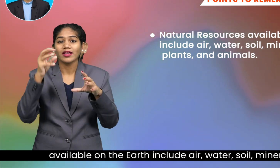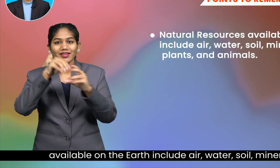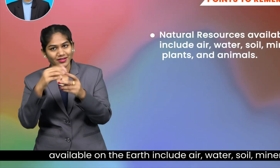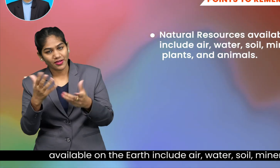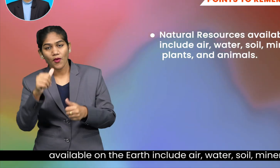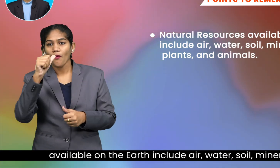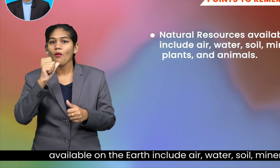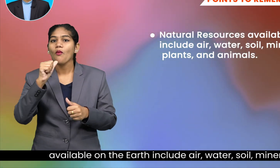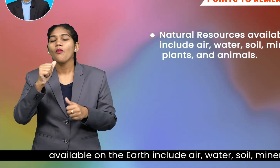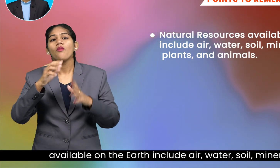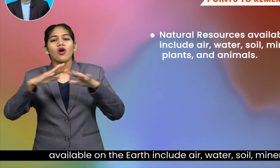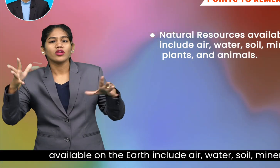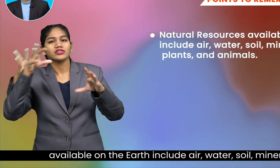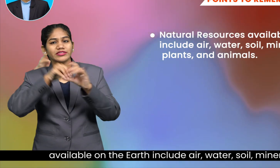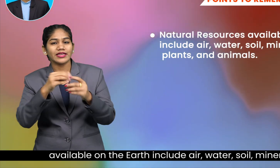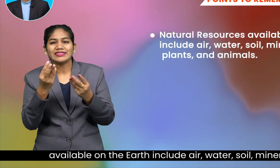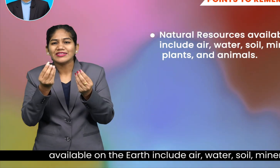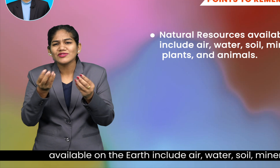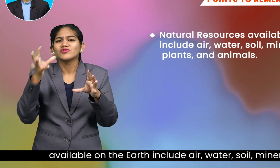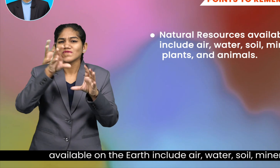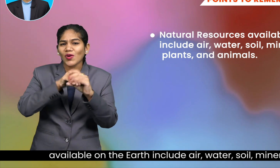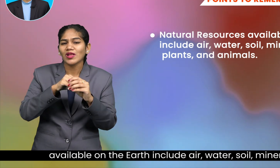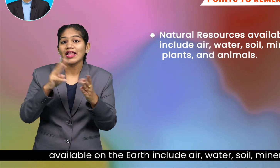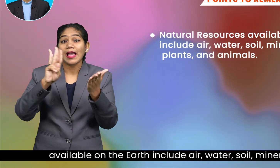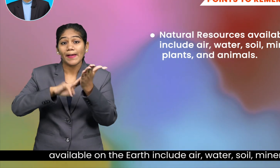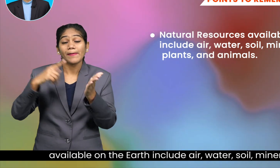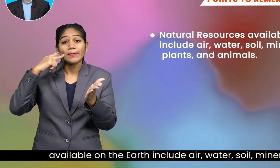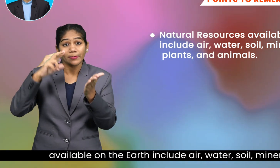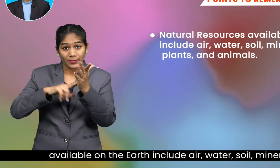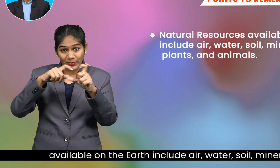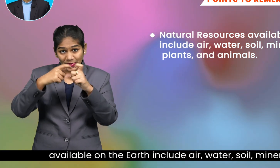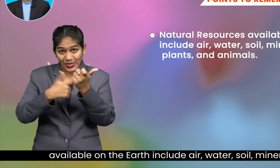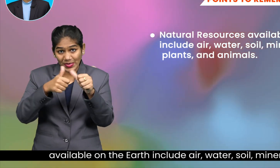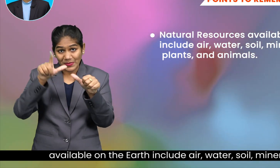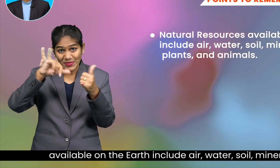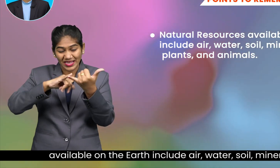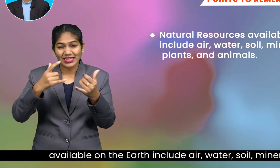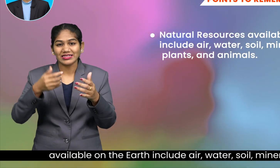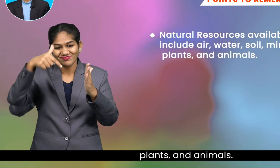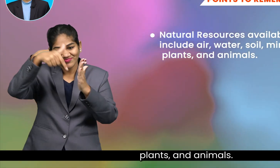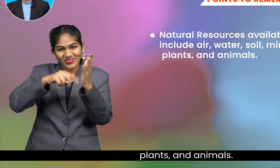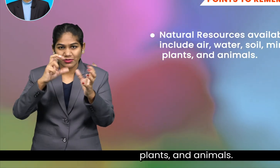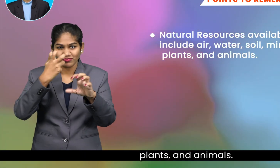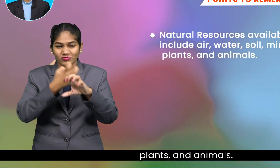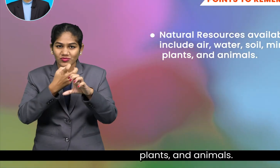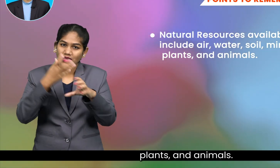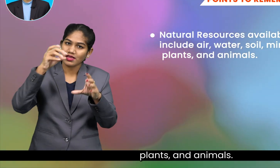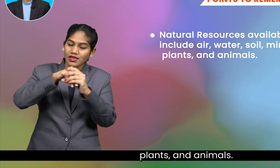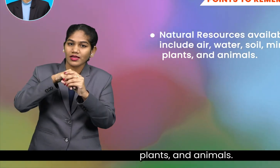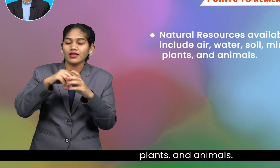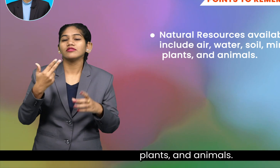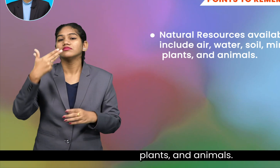water, soil, minerals, fuels, plants